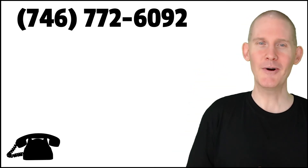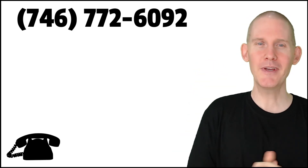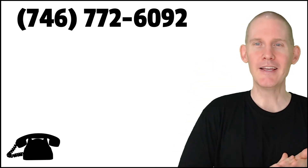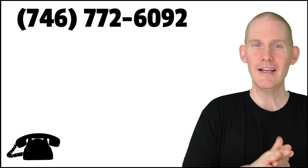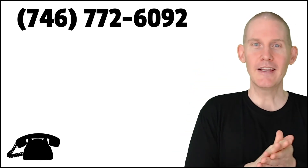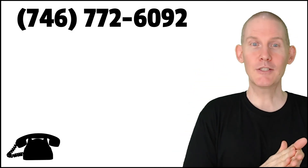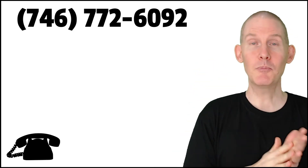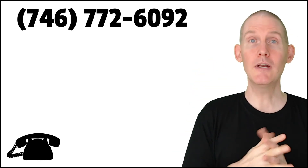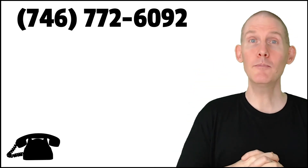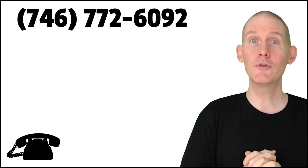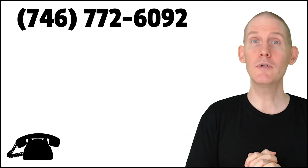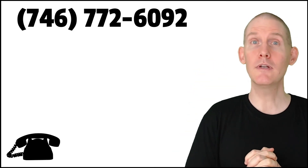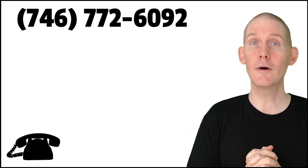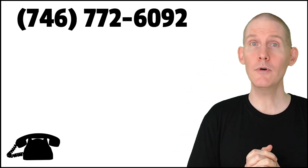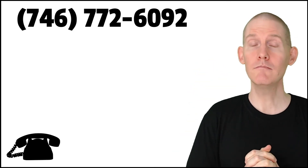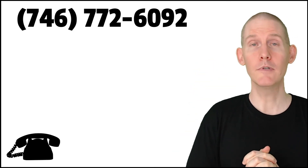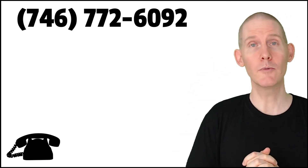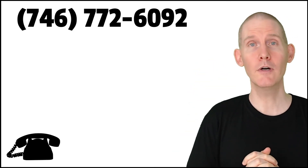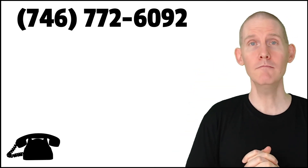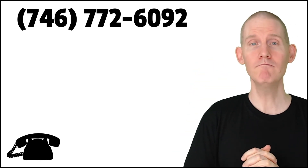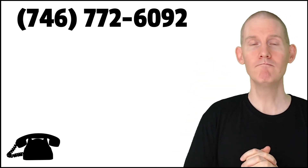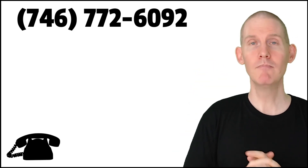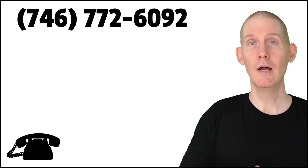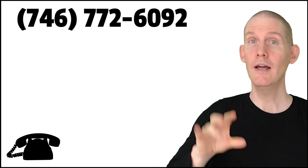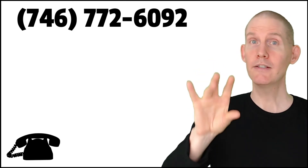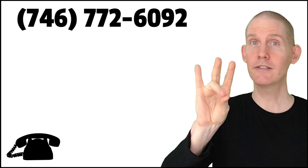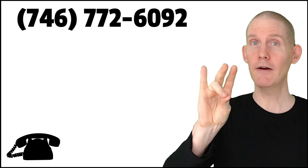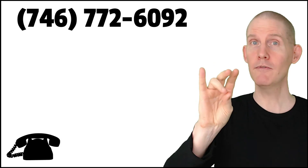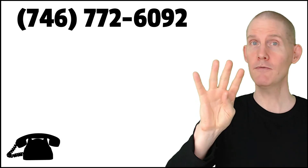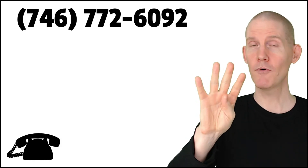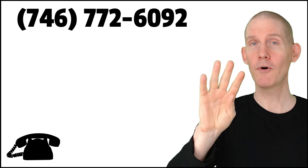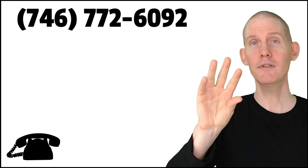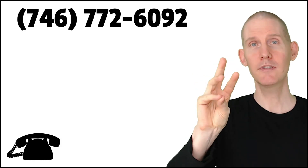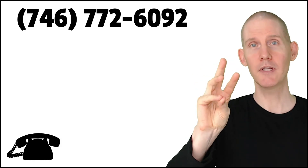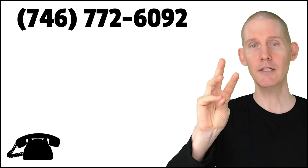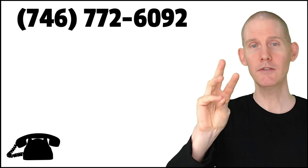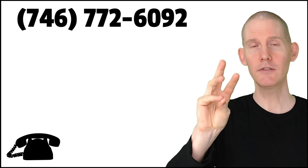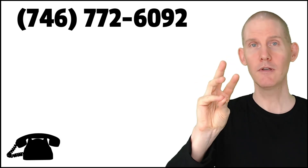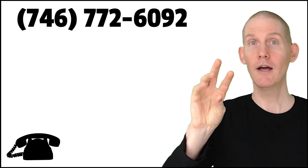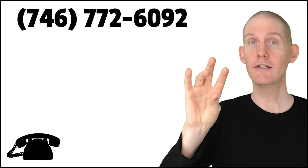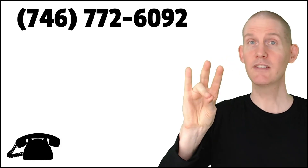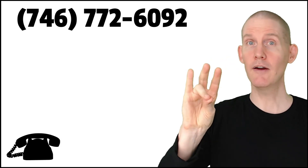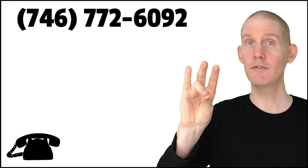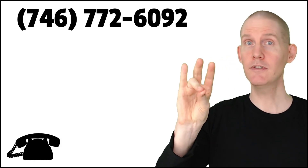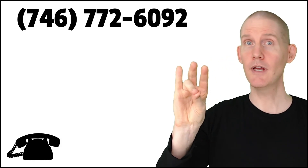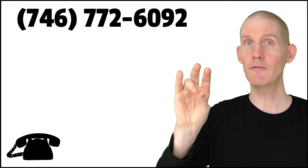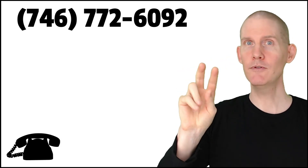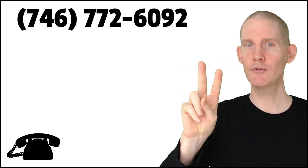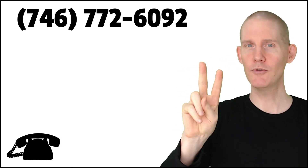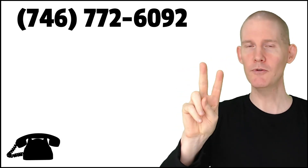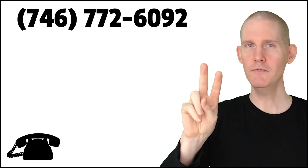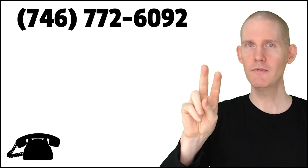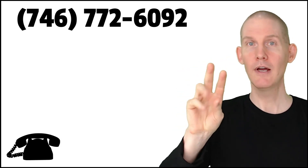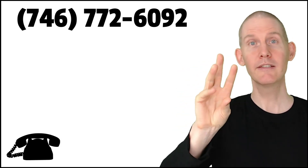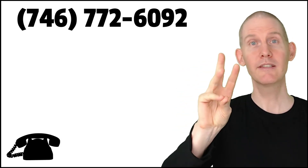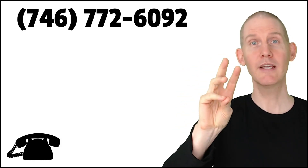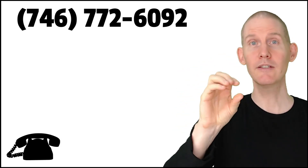Okay, let's speed up doing the number. Here we go. 7, 4, 6, 7, 7, 2, 6,